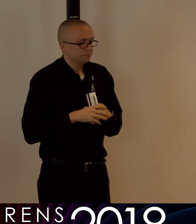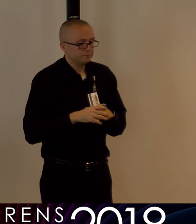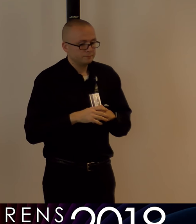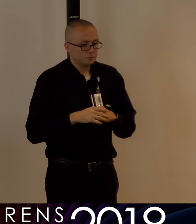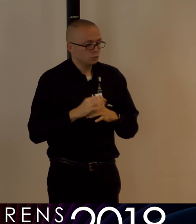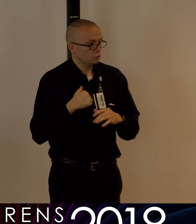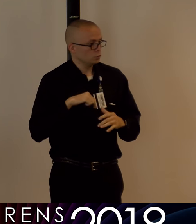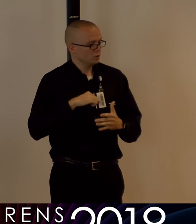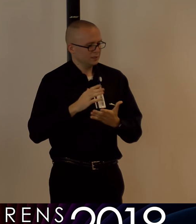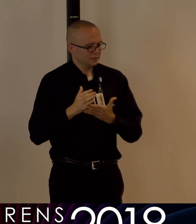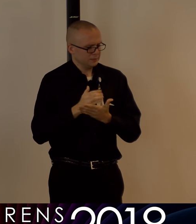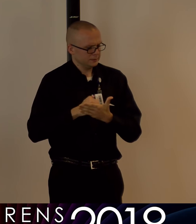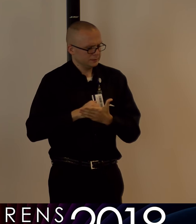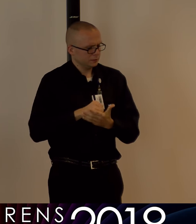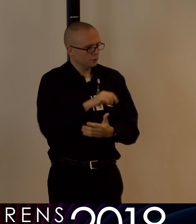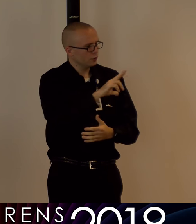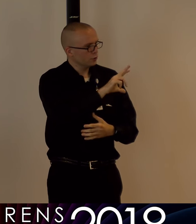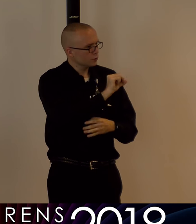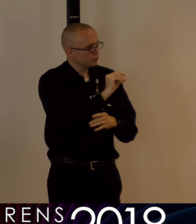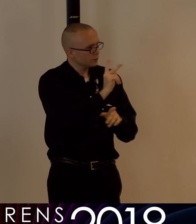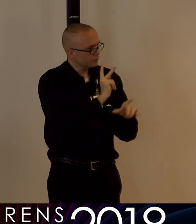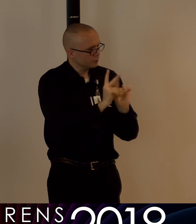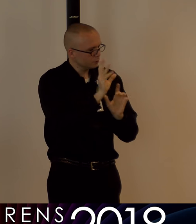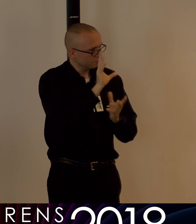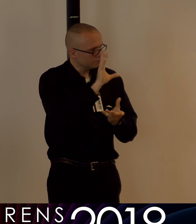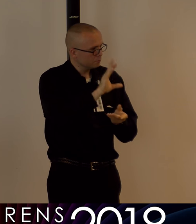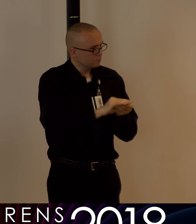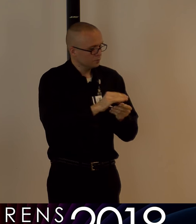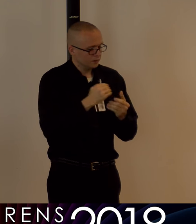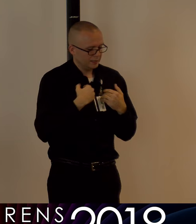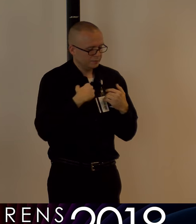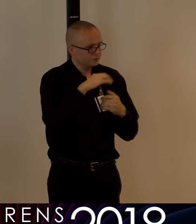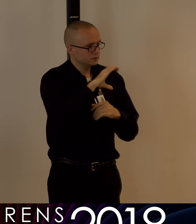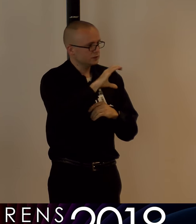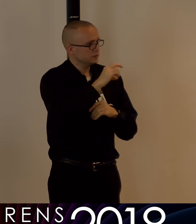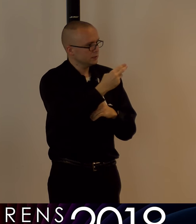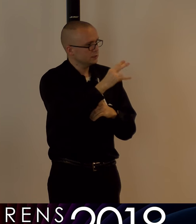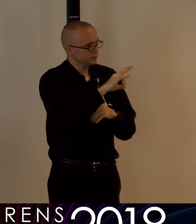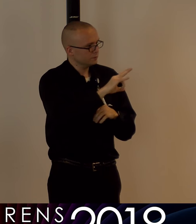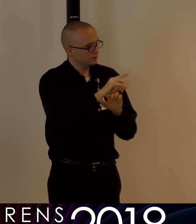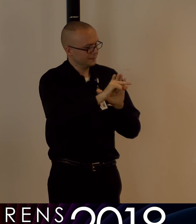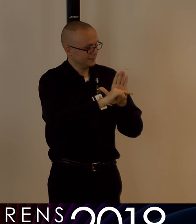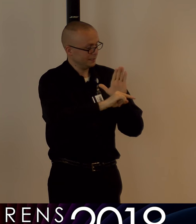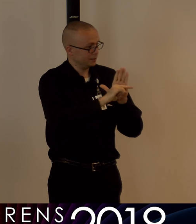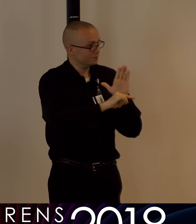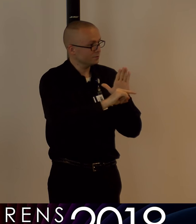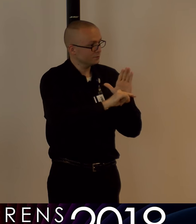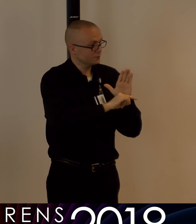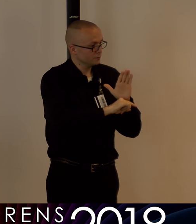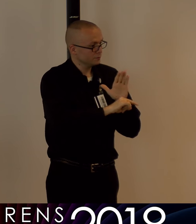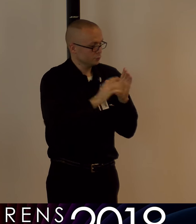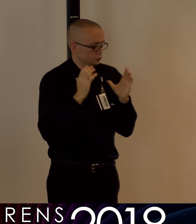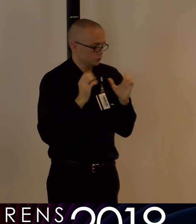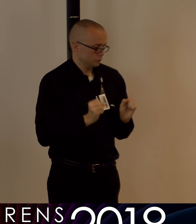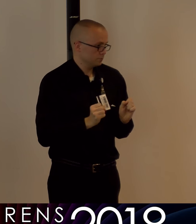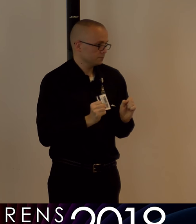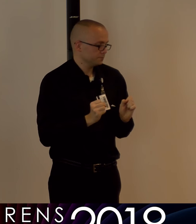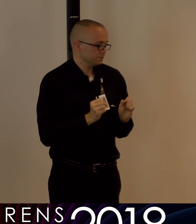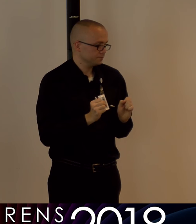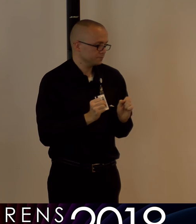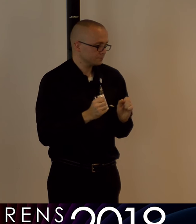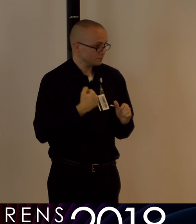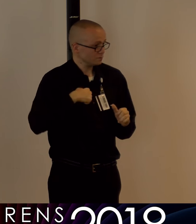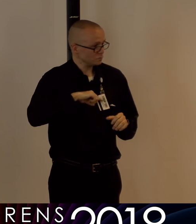we collected about 30 people who had CHD7 negative charge syndrome, and